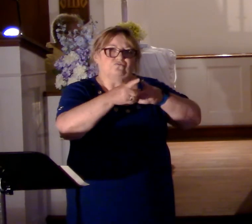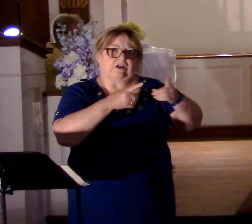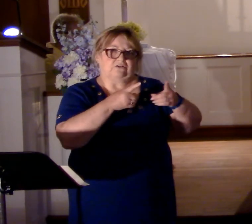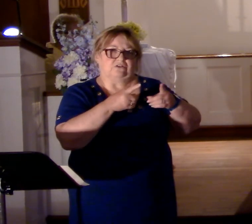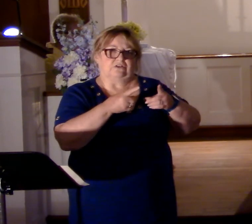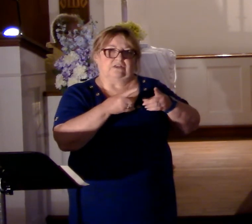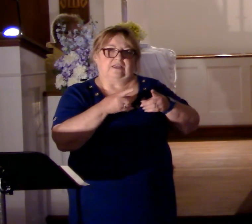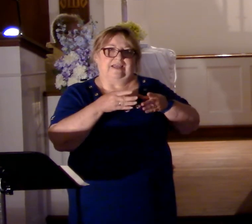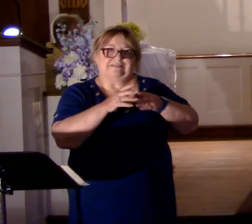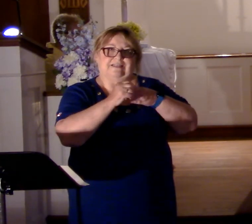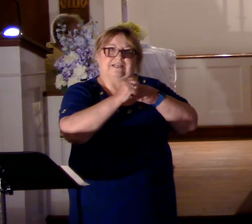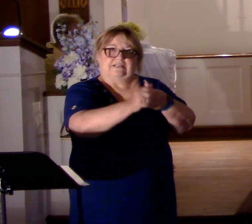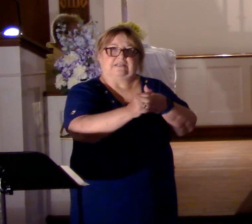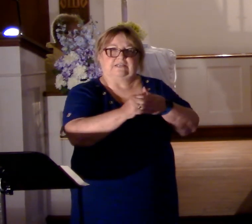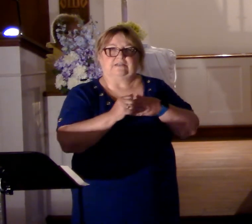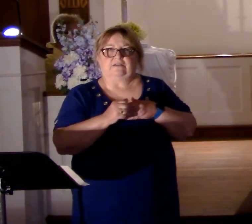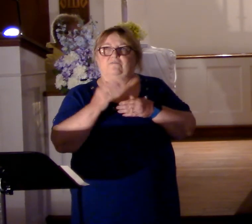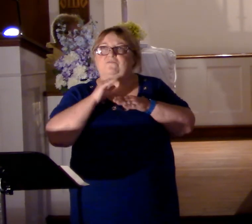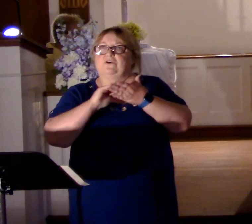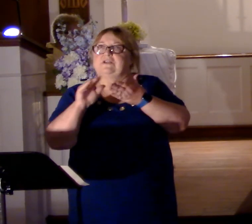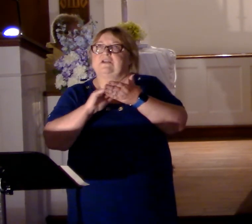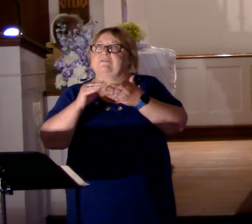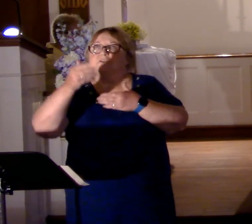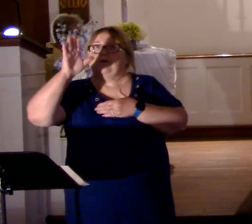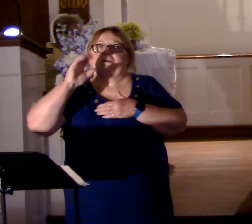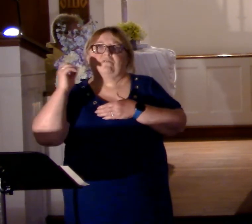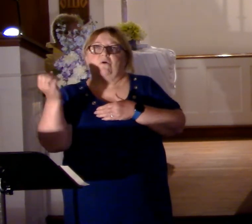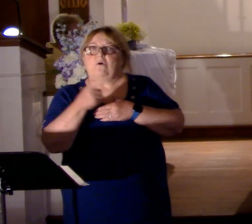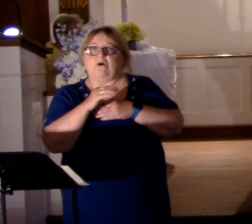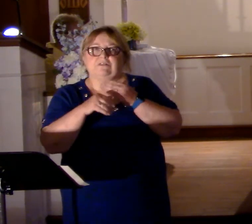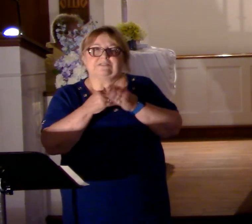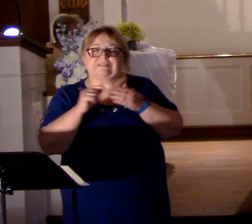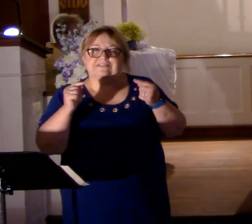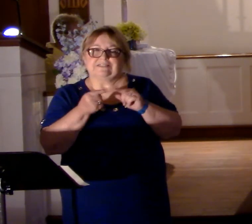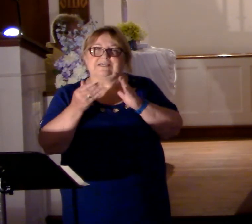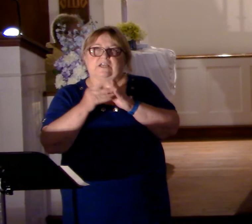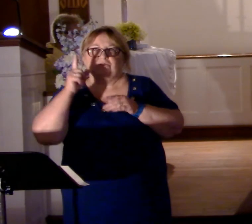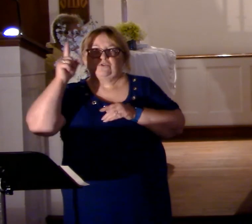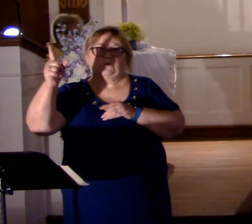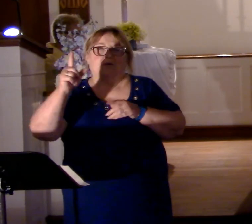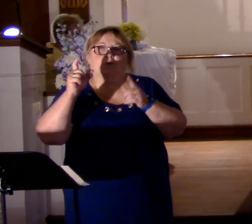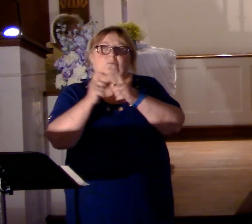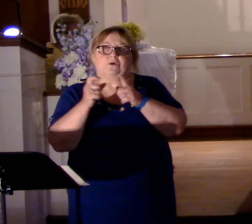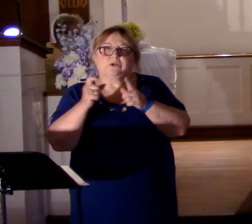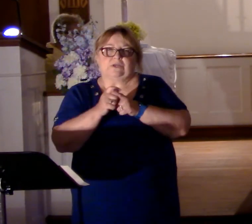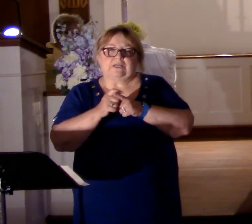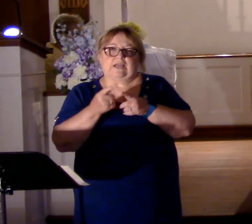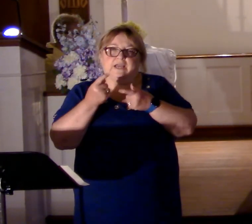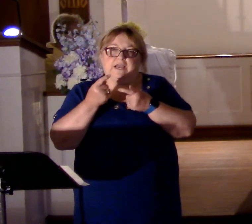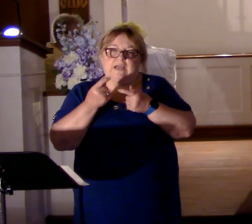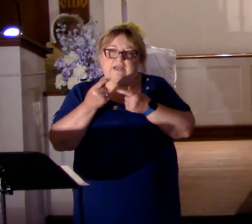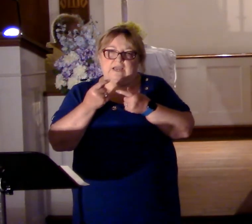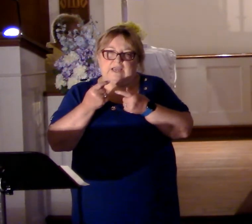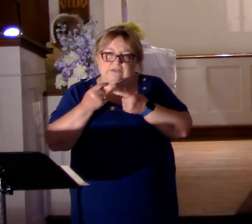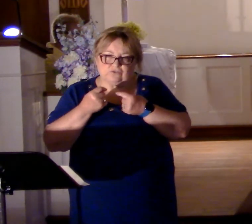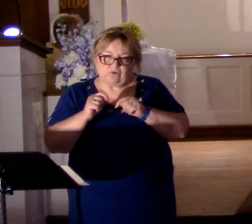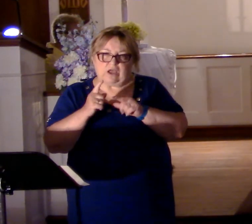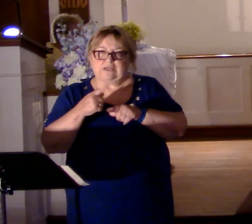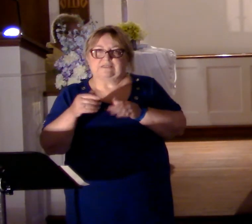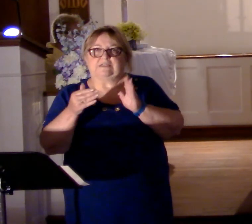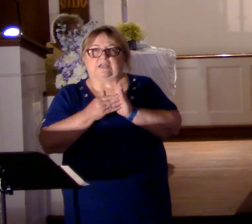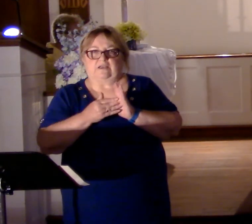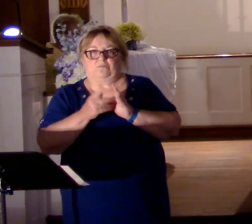lead. Forgive us, O God, for all the sins we've done against you and against your word, and try us one more